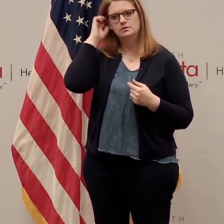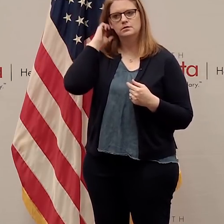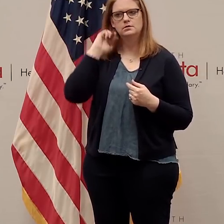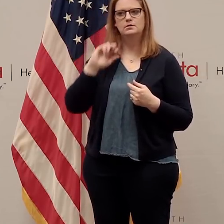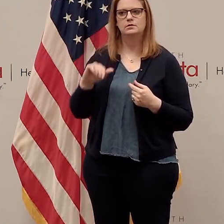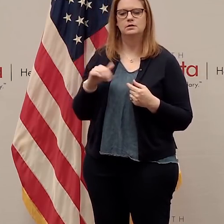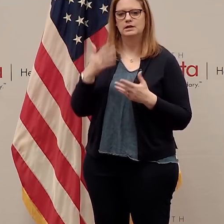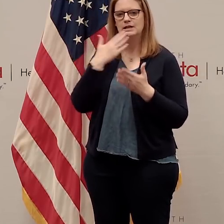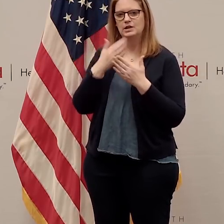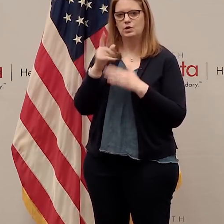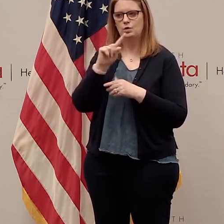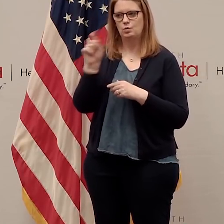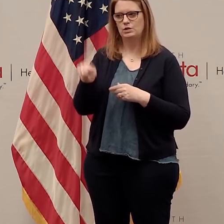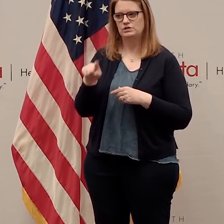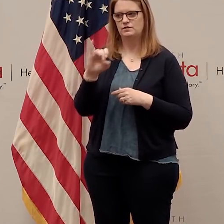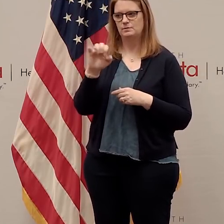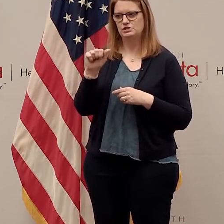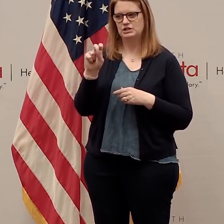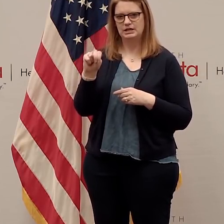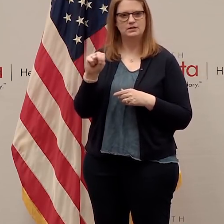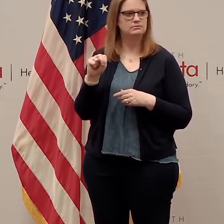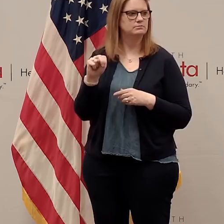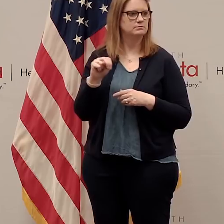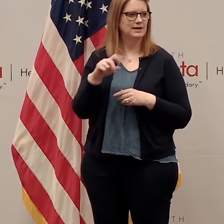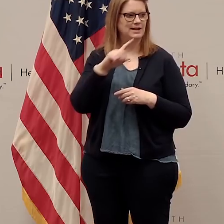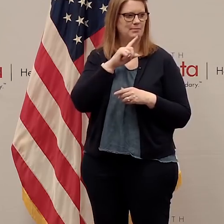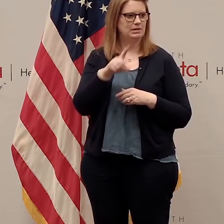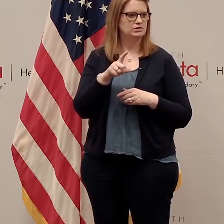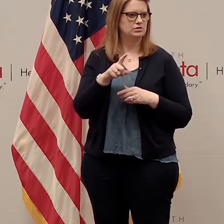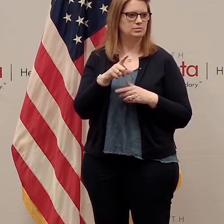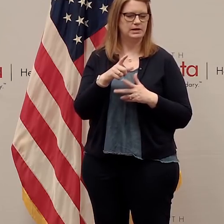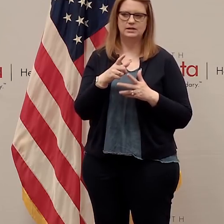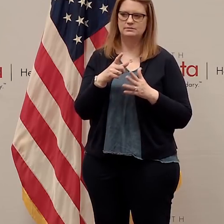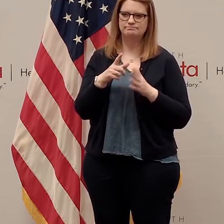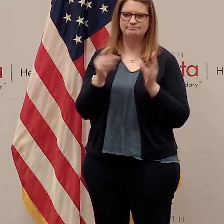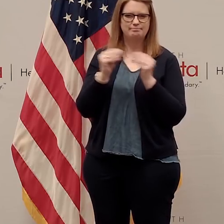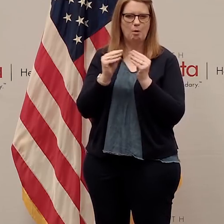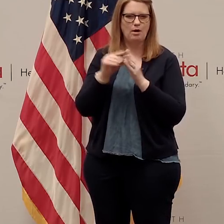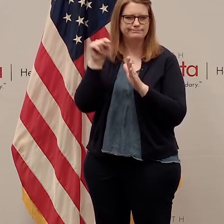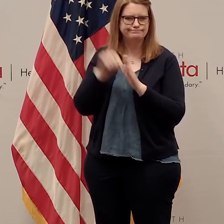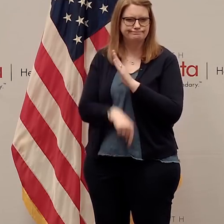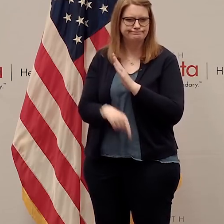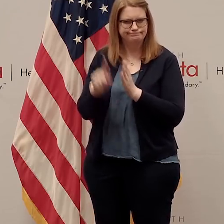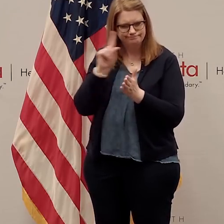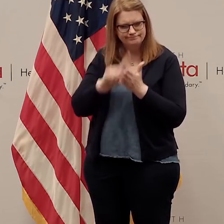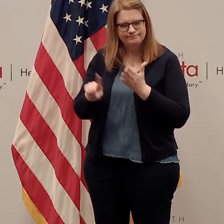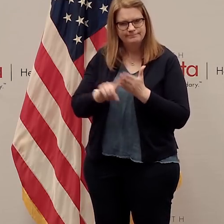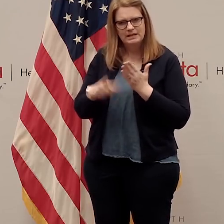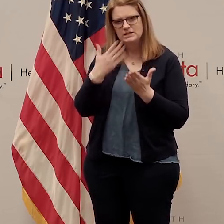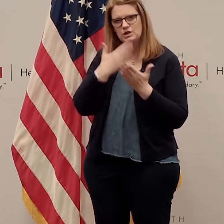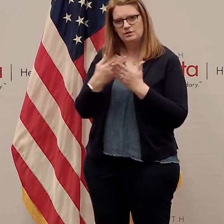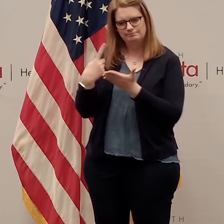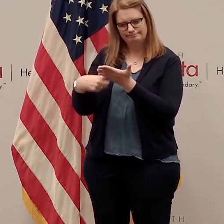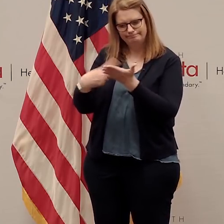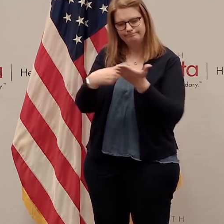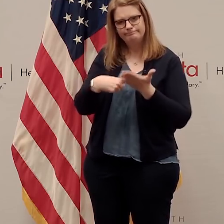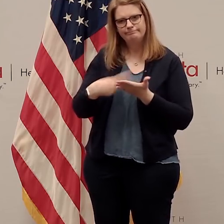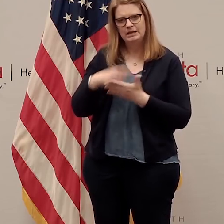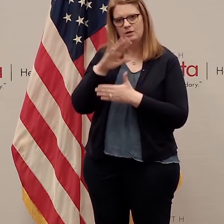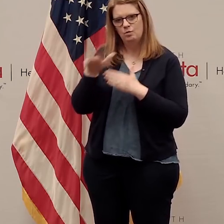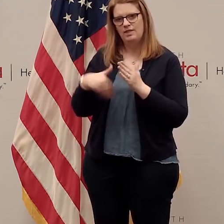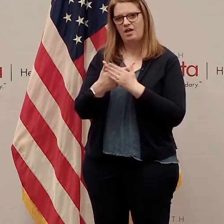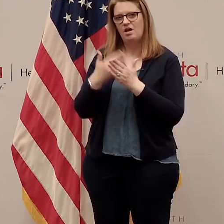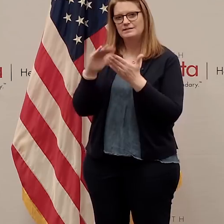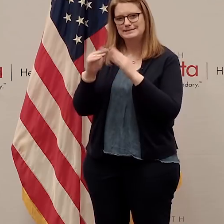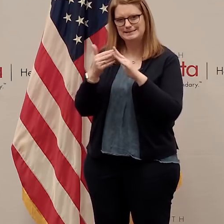this is a good question coming from Jean, and I'll make sure that we follow up, because this would be a good one for us to talk about with all cities and all